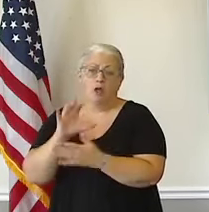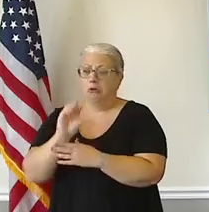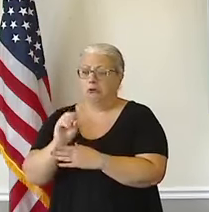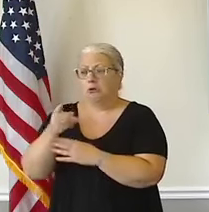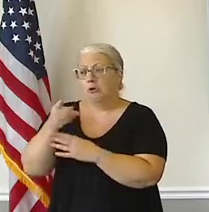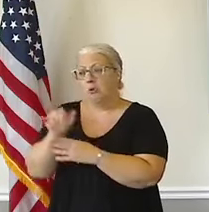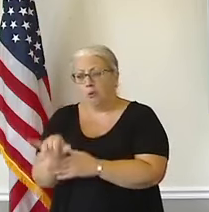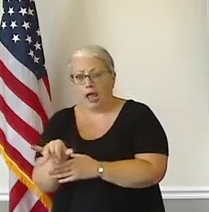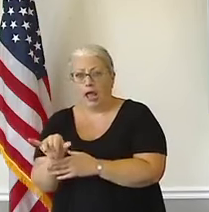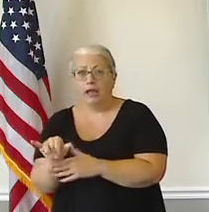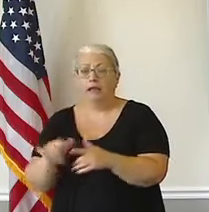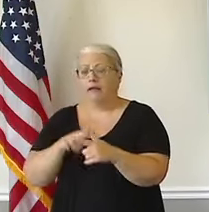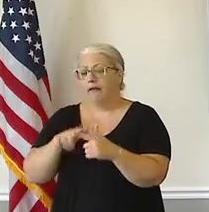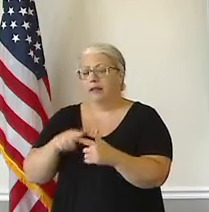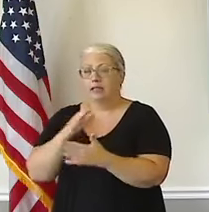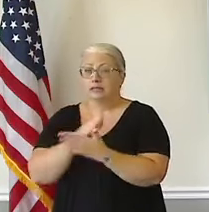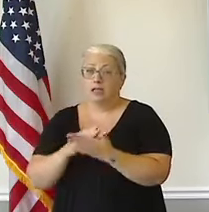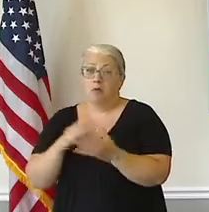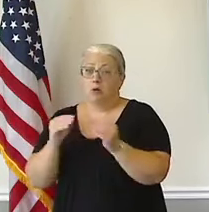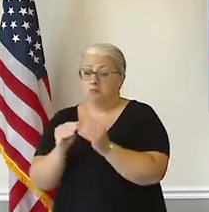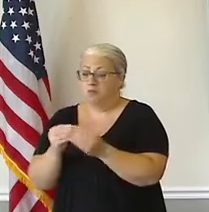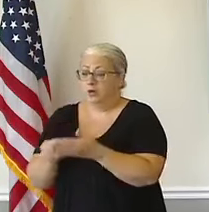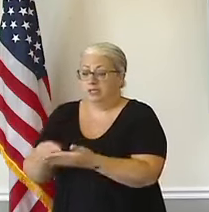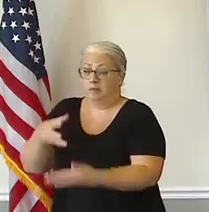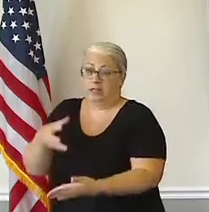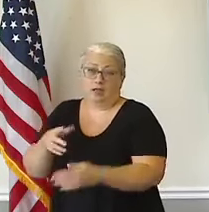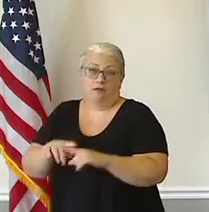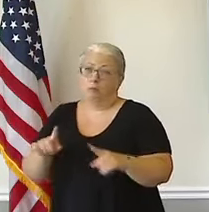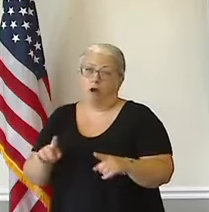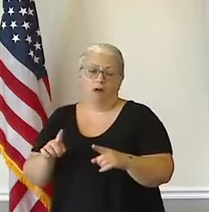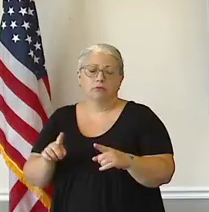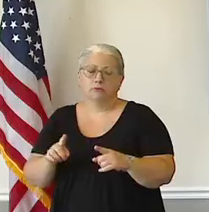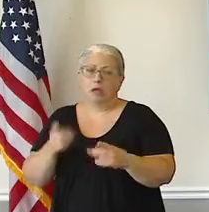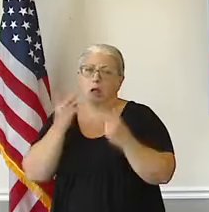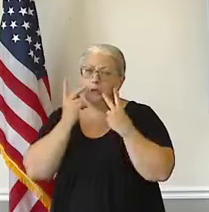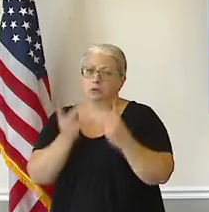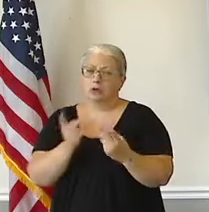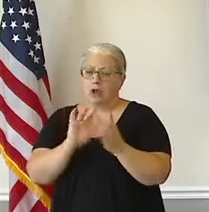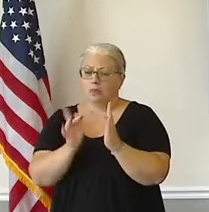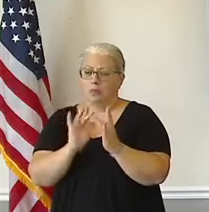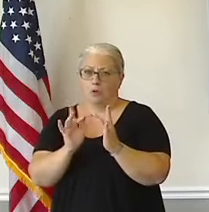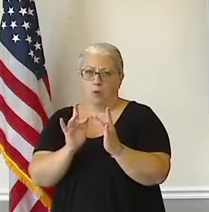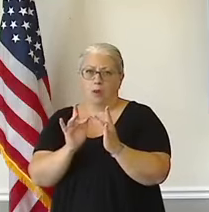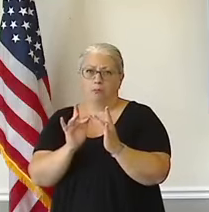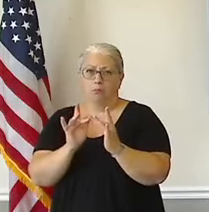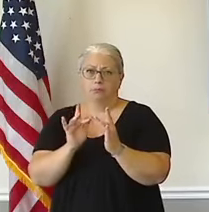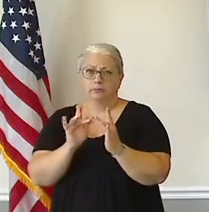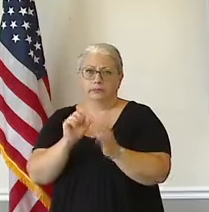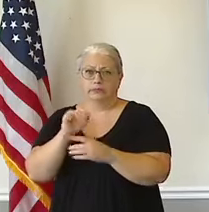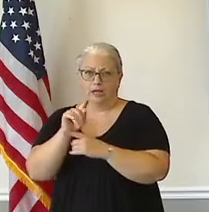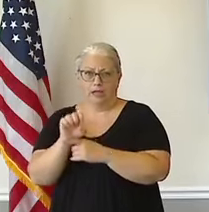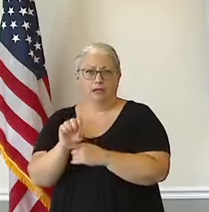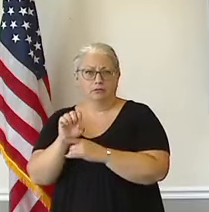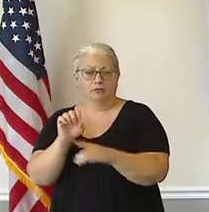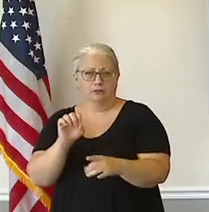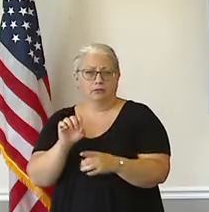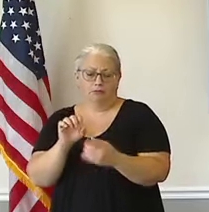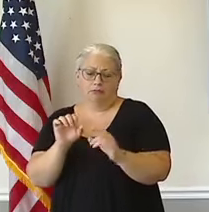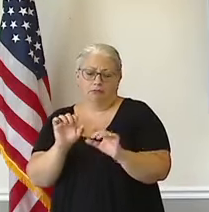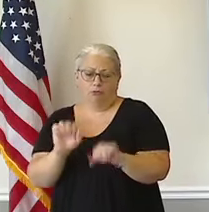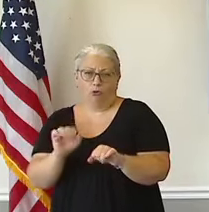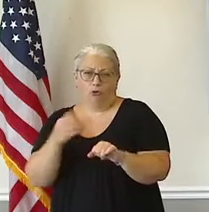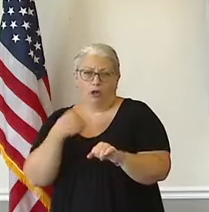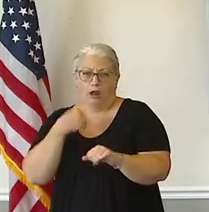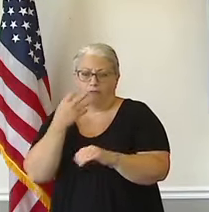then there are some that are more expensive. But visit DutchessNY.gov. You can have access to what testing's available.